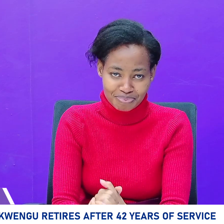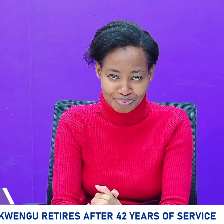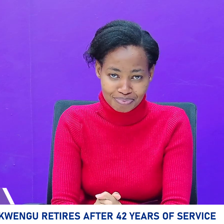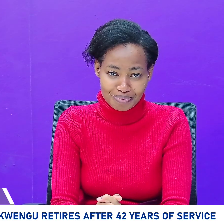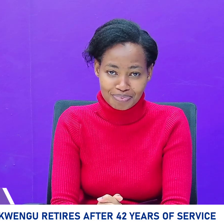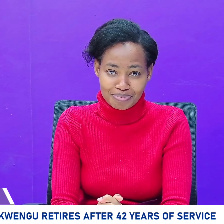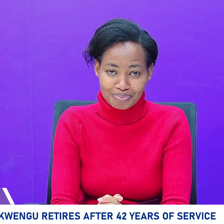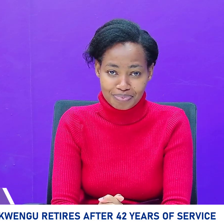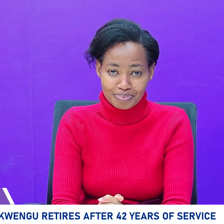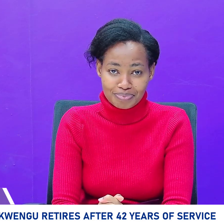and mentorship.